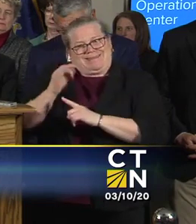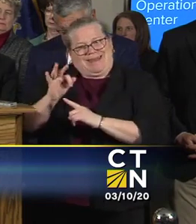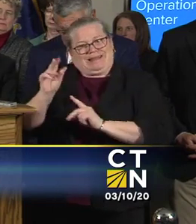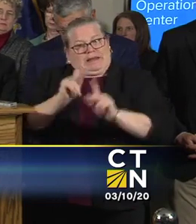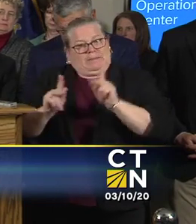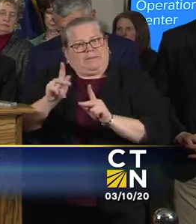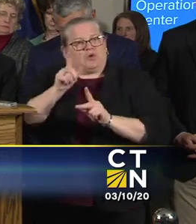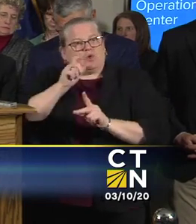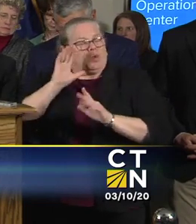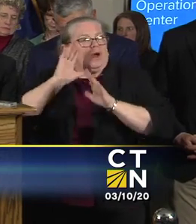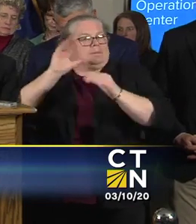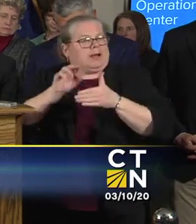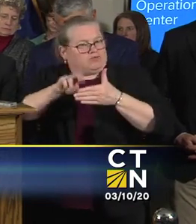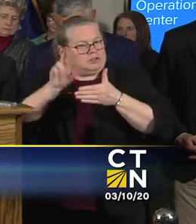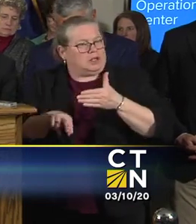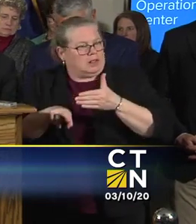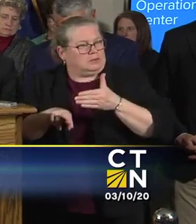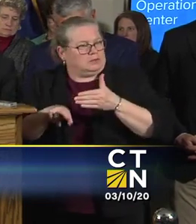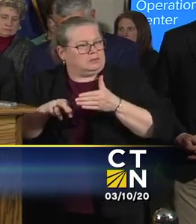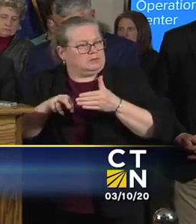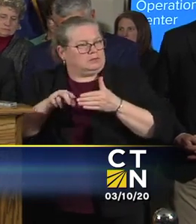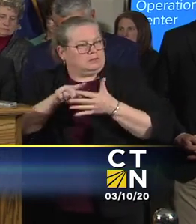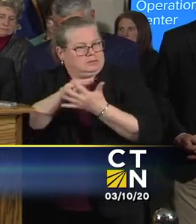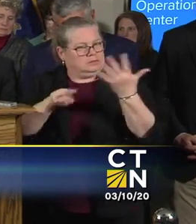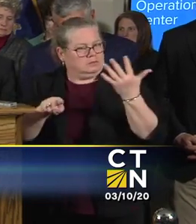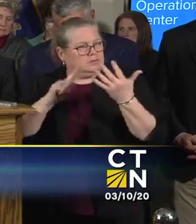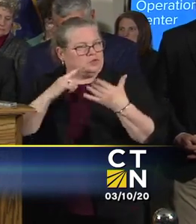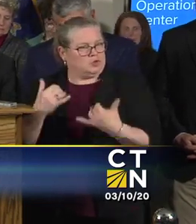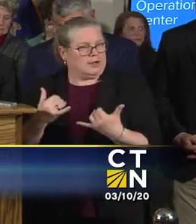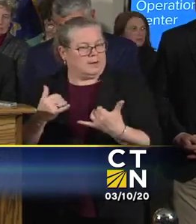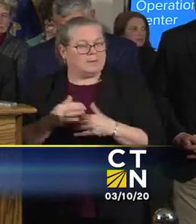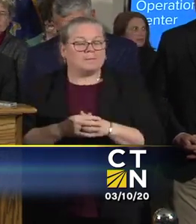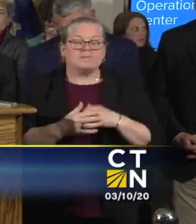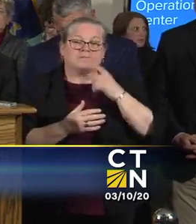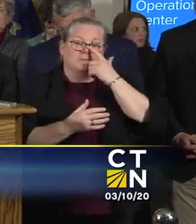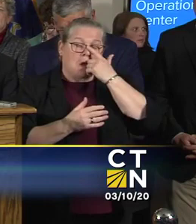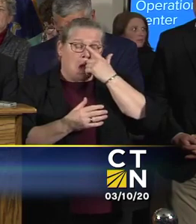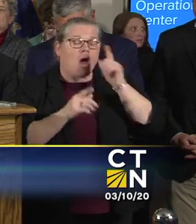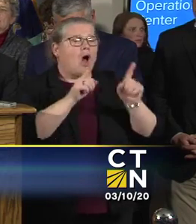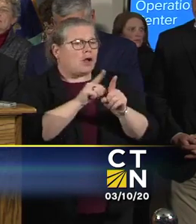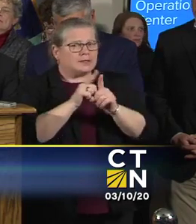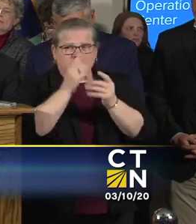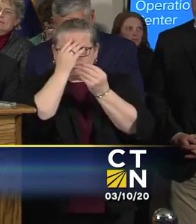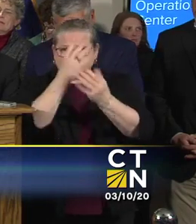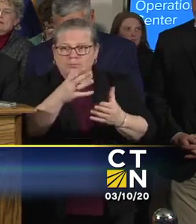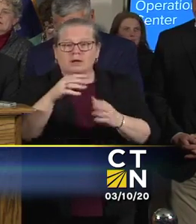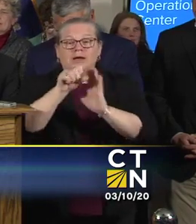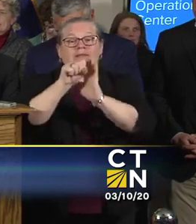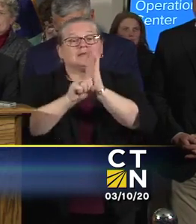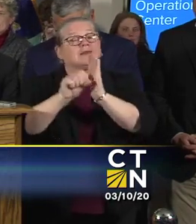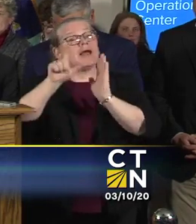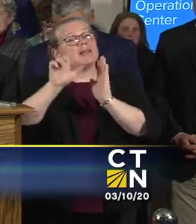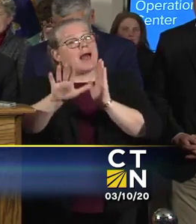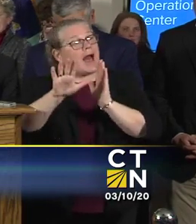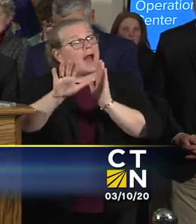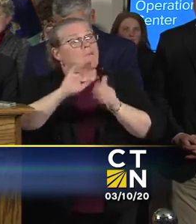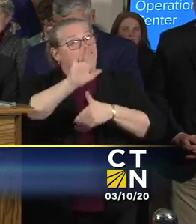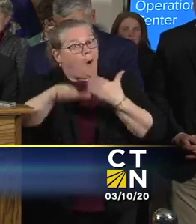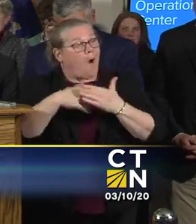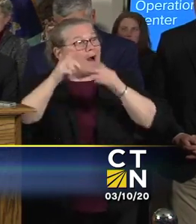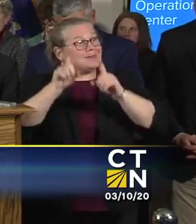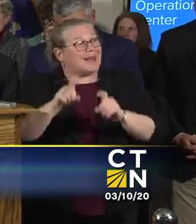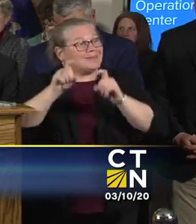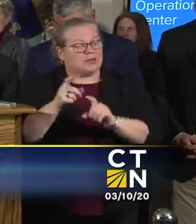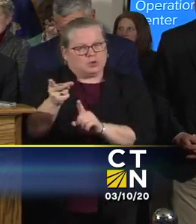I also want to bring up the fact, as it was stated earlier, that we have 2 individuals in the state lab right now that are doing all the testing. And as you